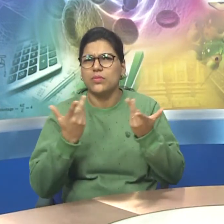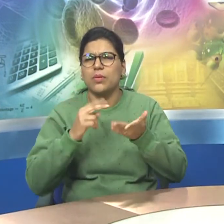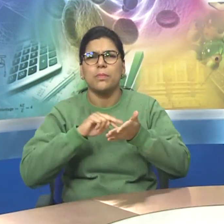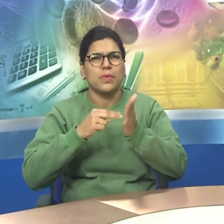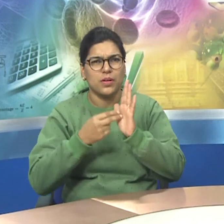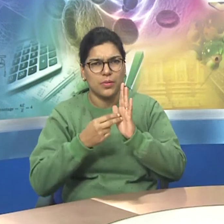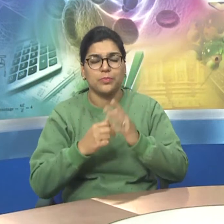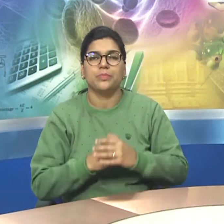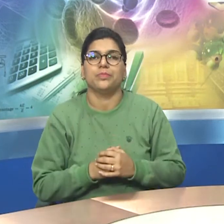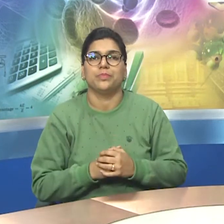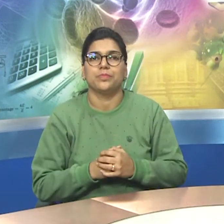What is liesure?